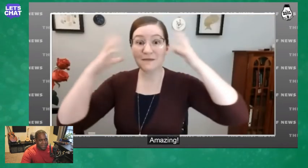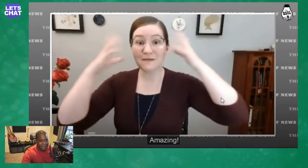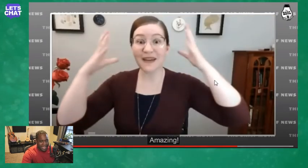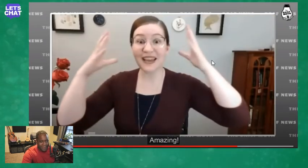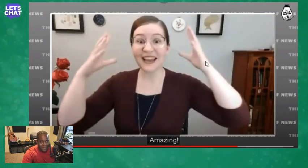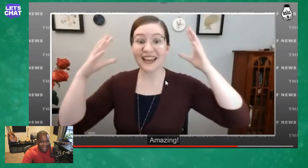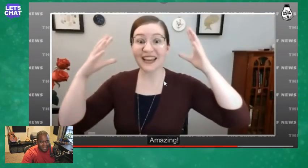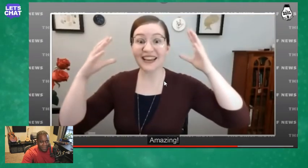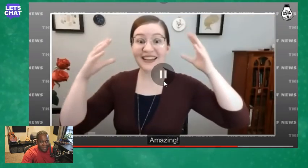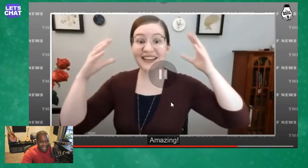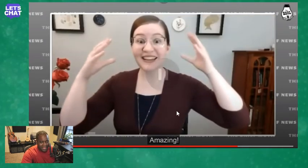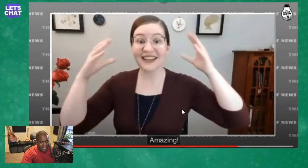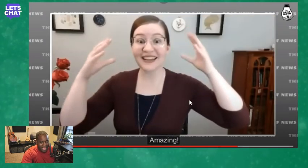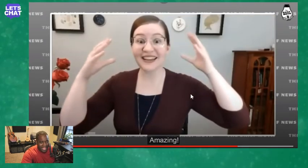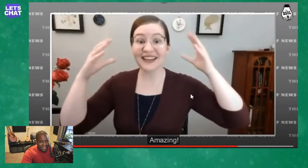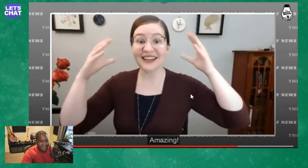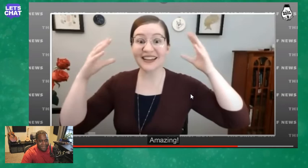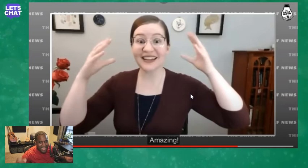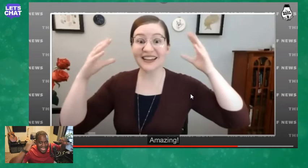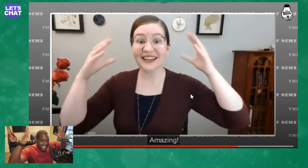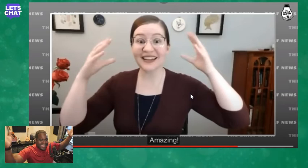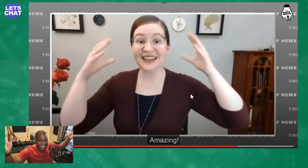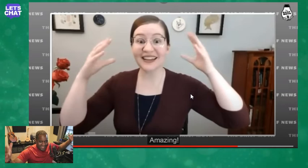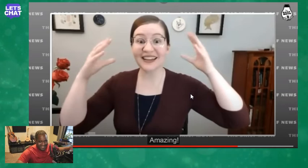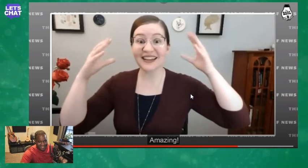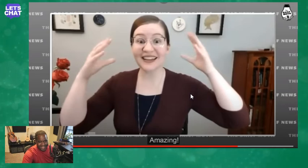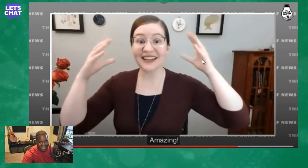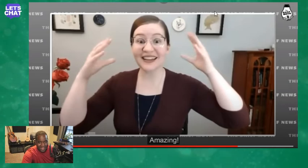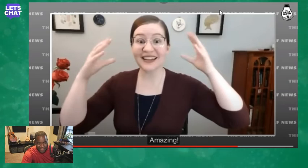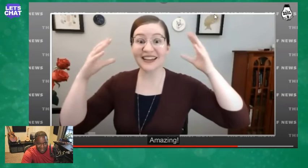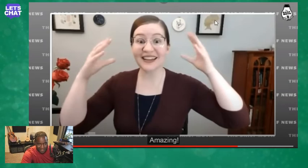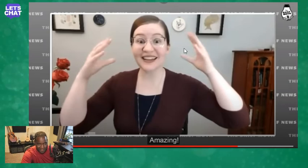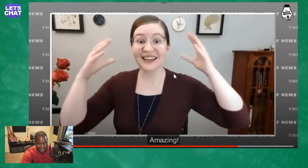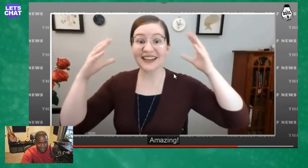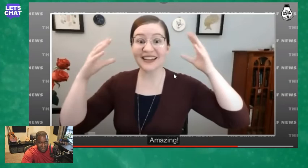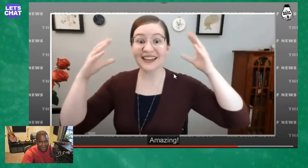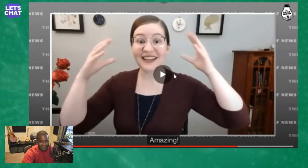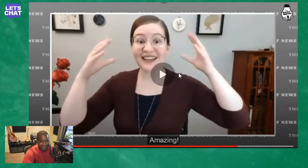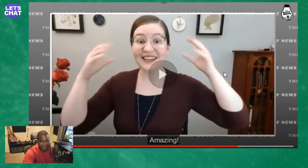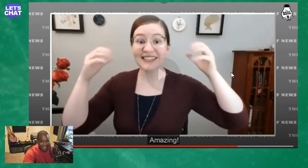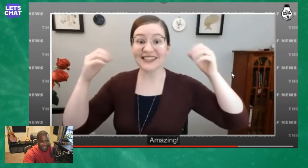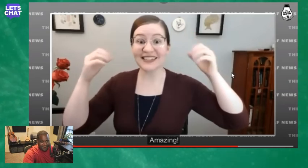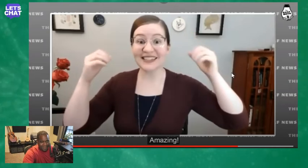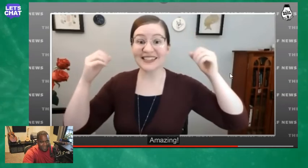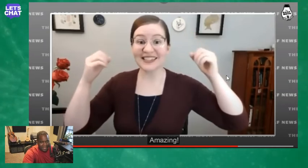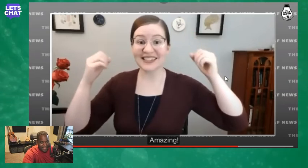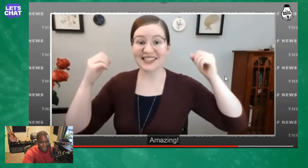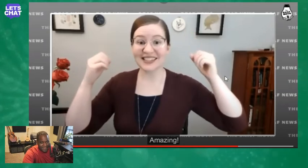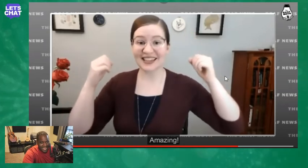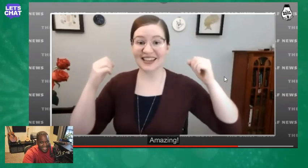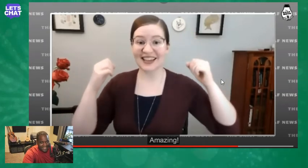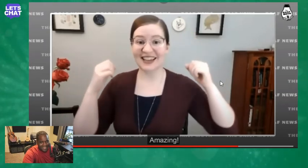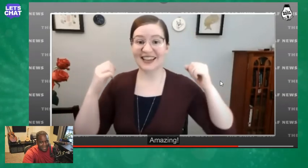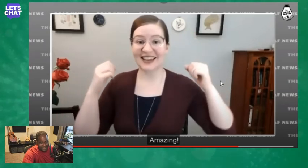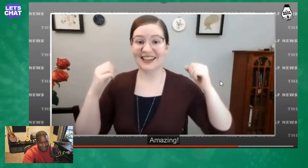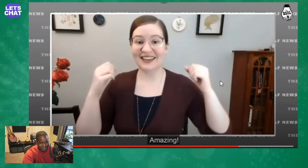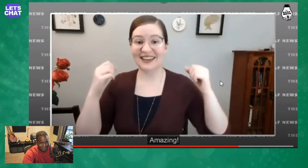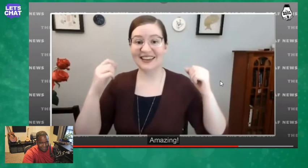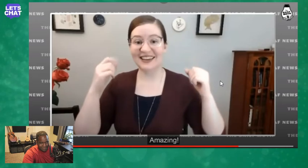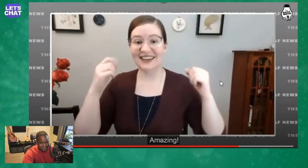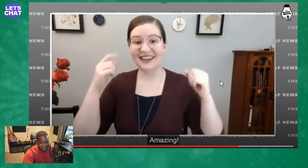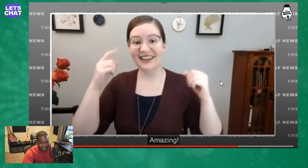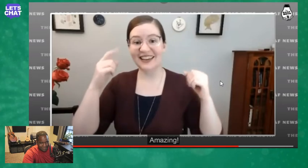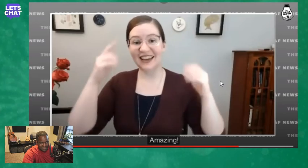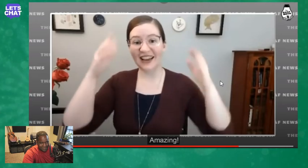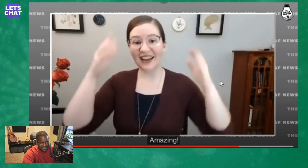warm. Anyway, we're back. It's amazing. Love that little part back there. Amazing.